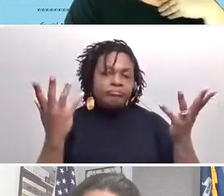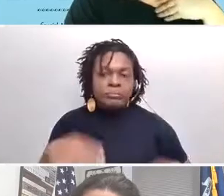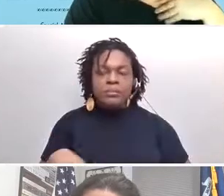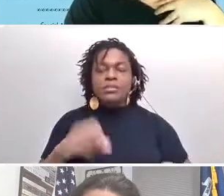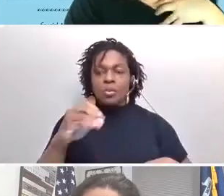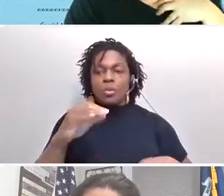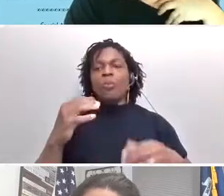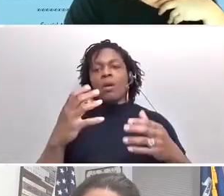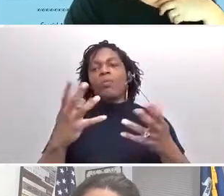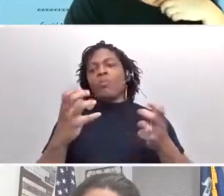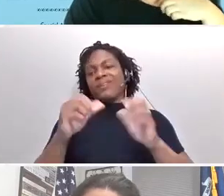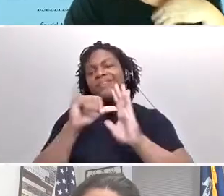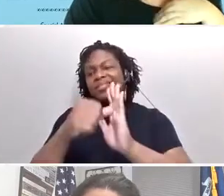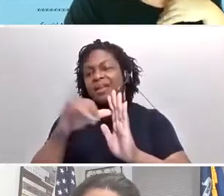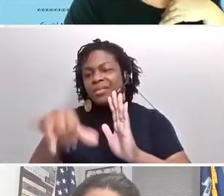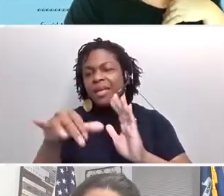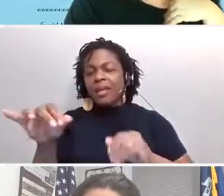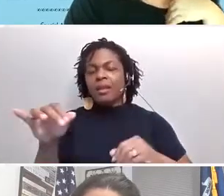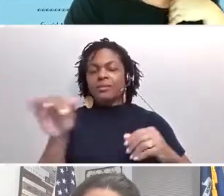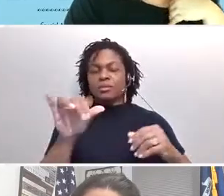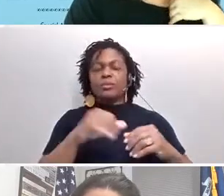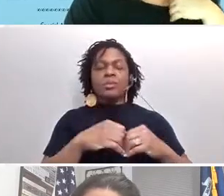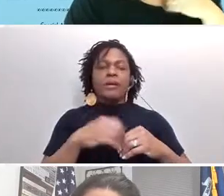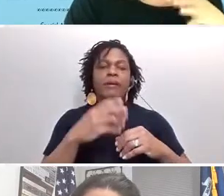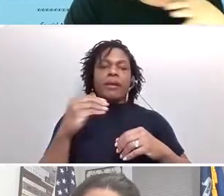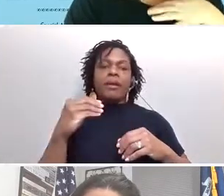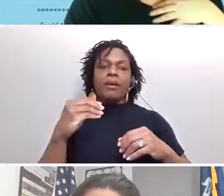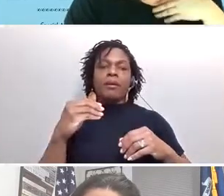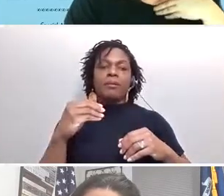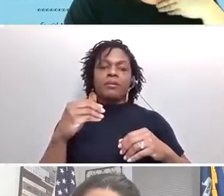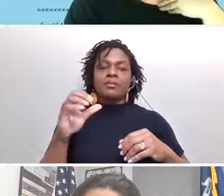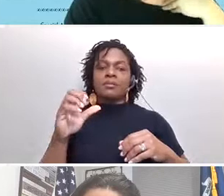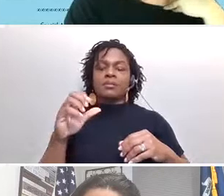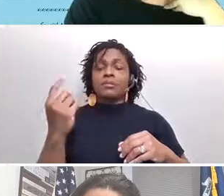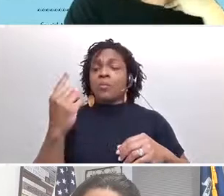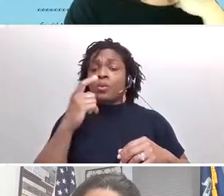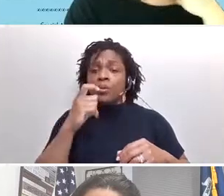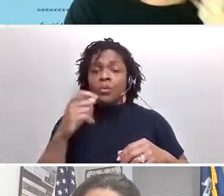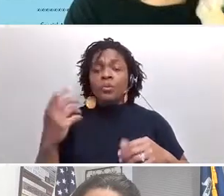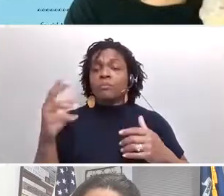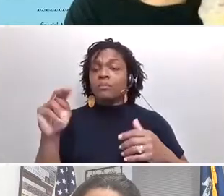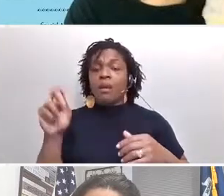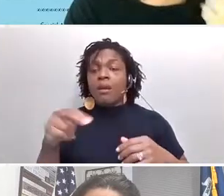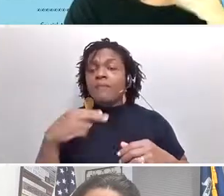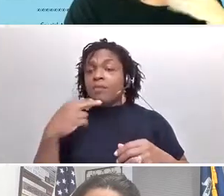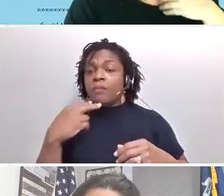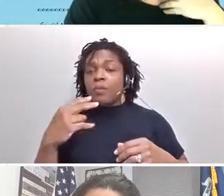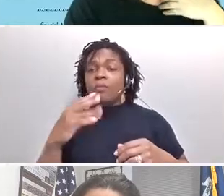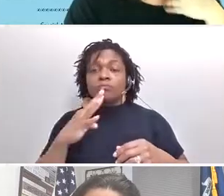emphasize that. And as far as someone nonverbal too, who may be able to be contributing to